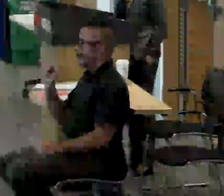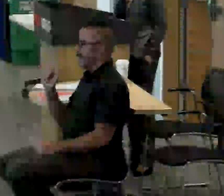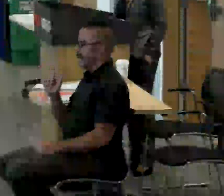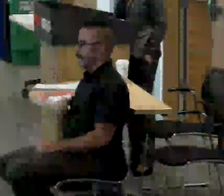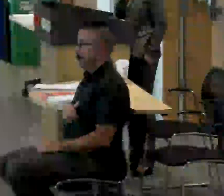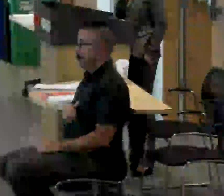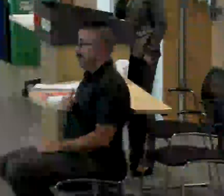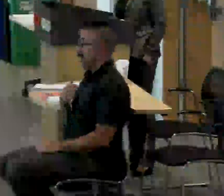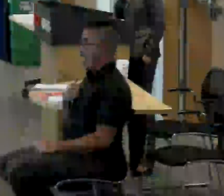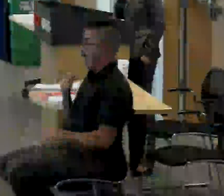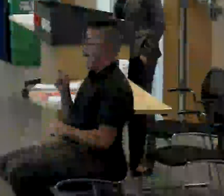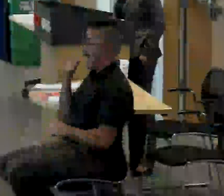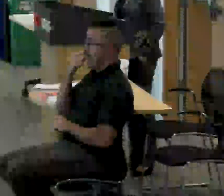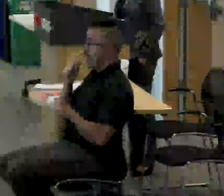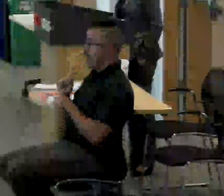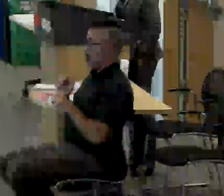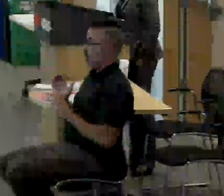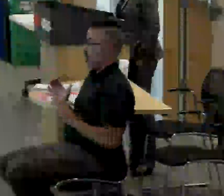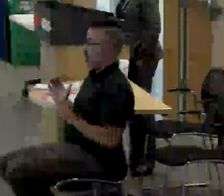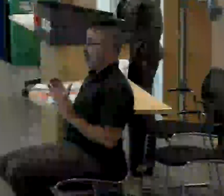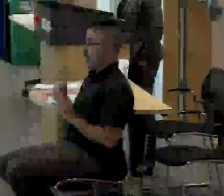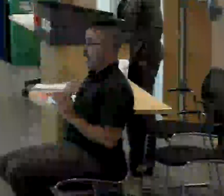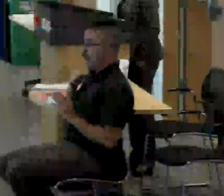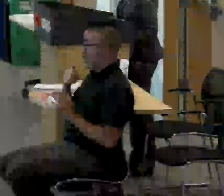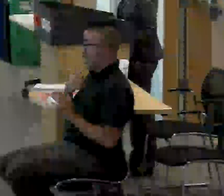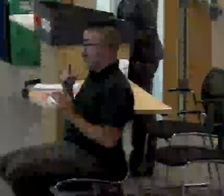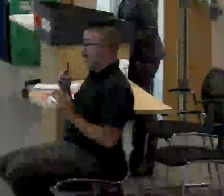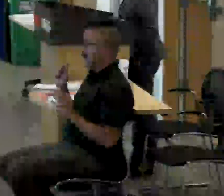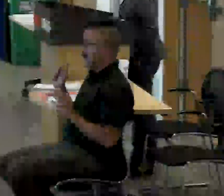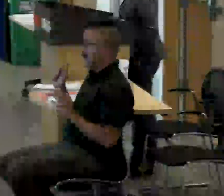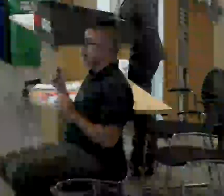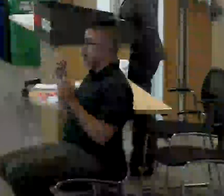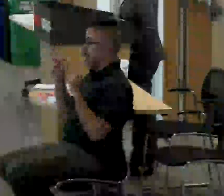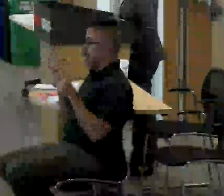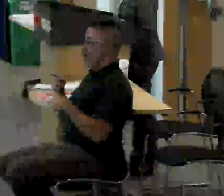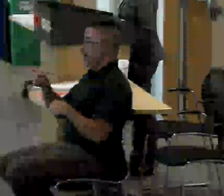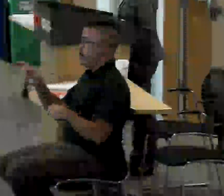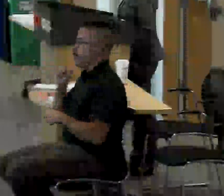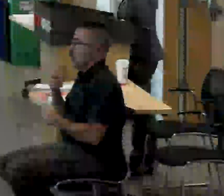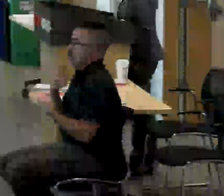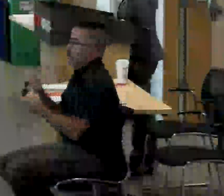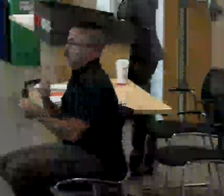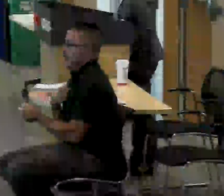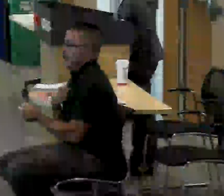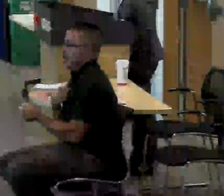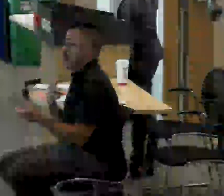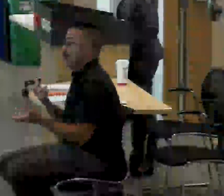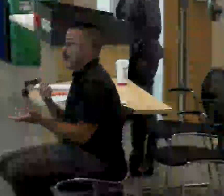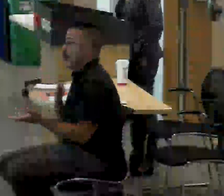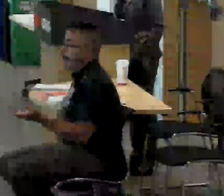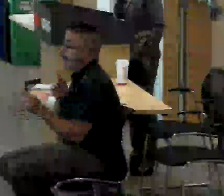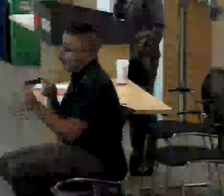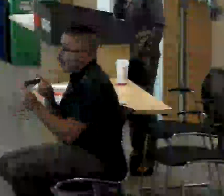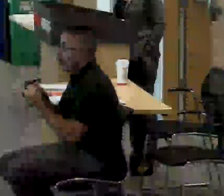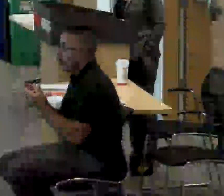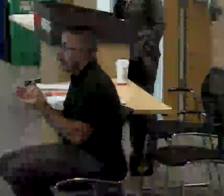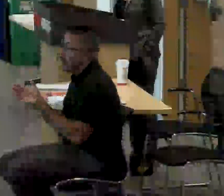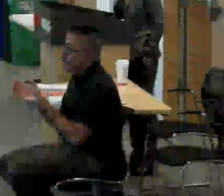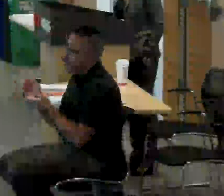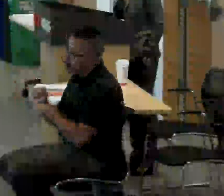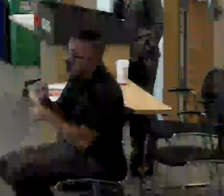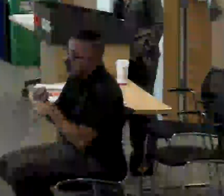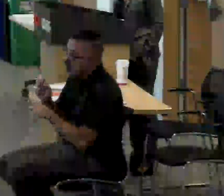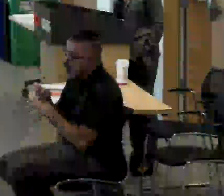a government worker without a disability in many cases, and that has been a goal to earn your trust over